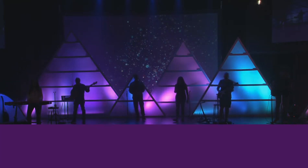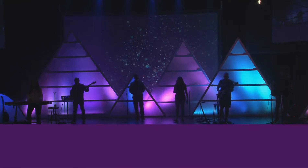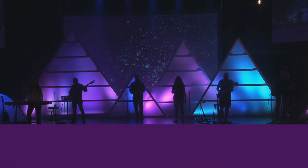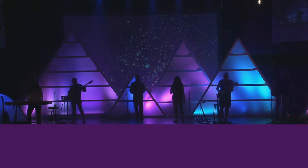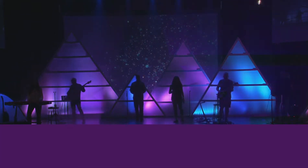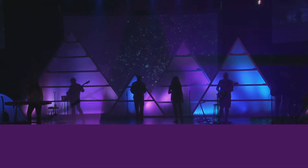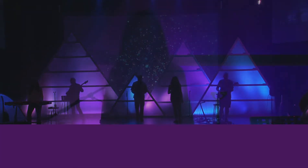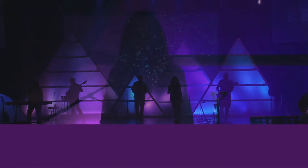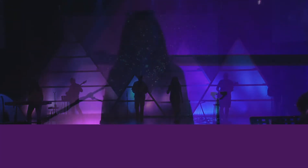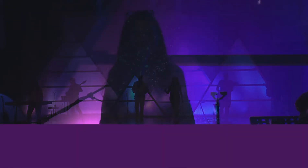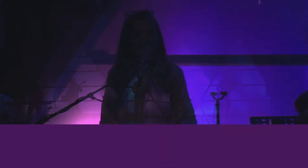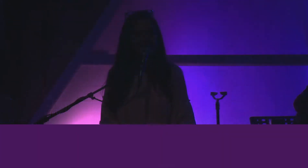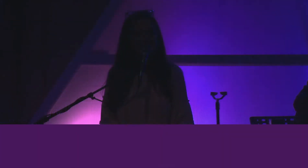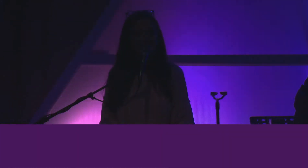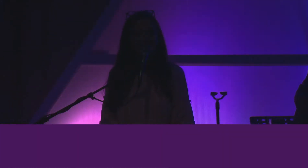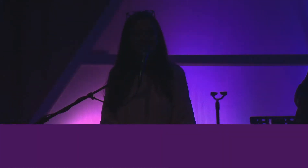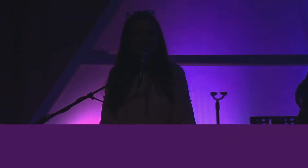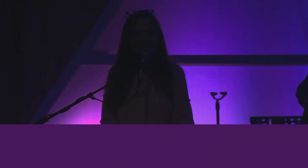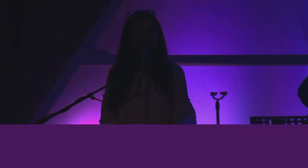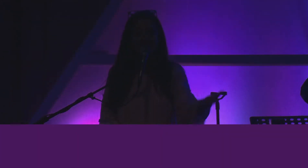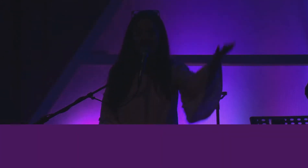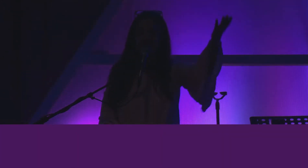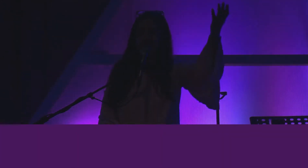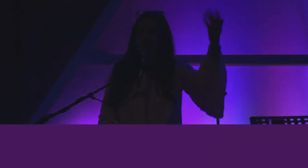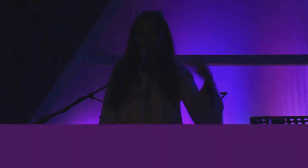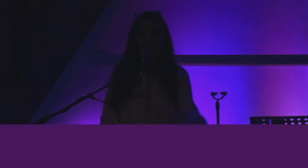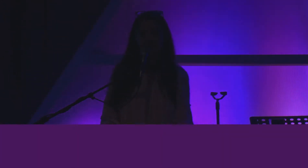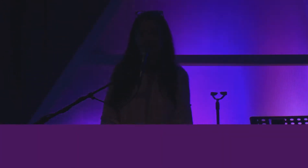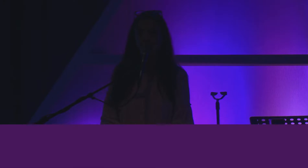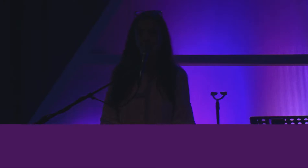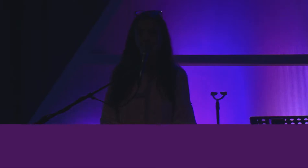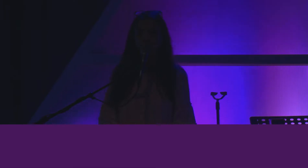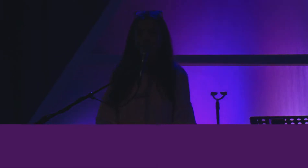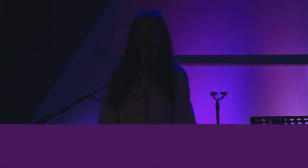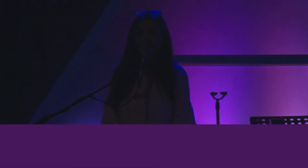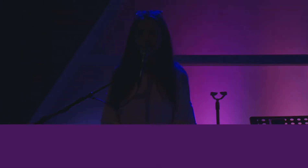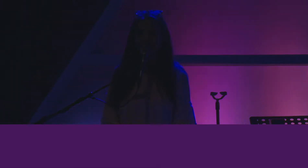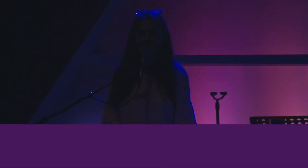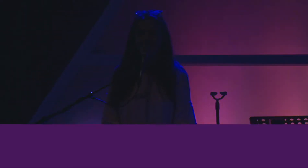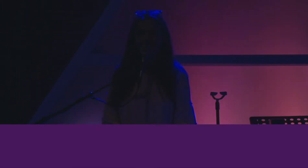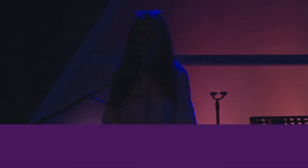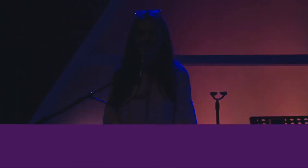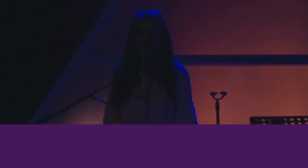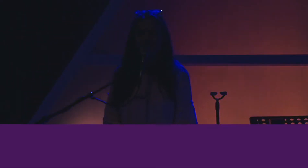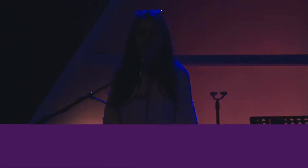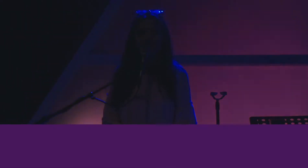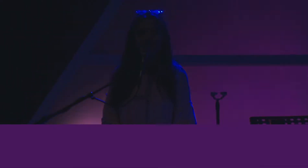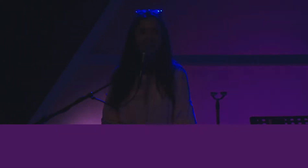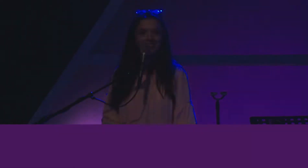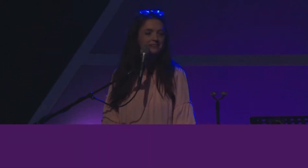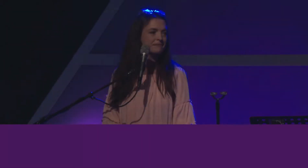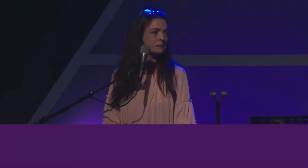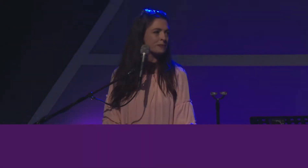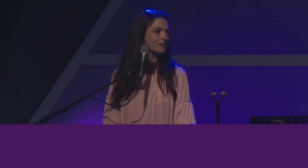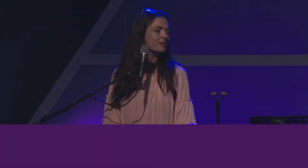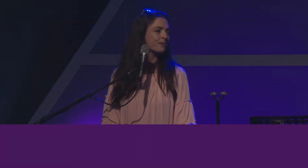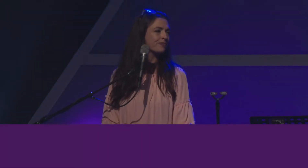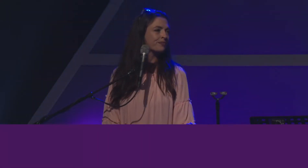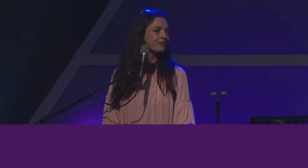Good morning and welcome to Crossroads. I invite you to stand if you're able. We start by singing a song